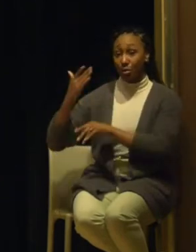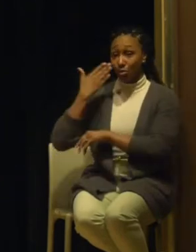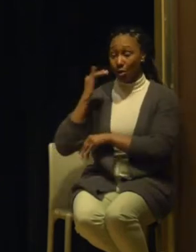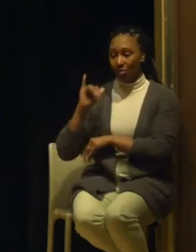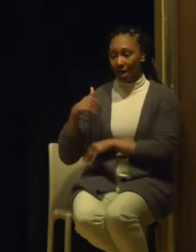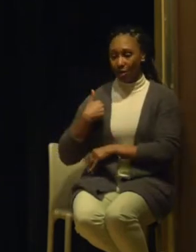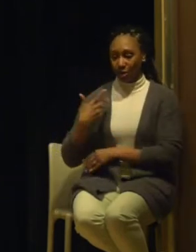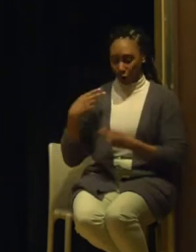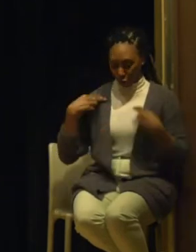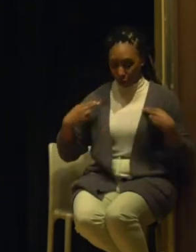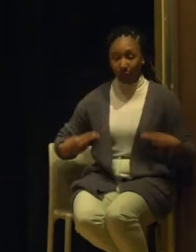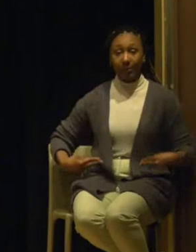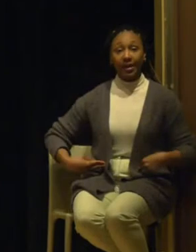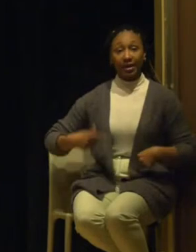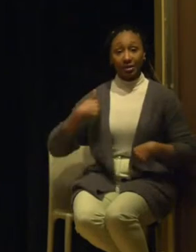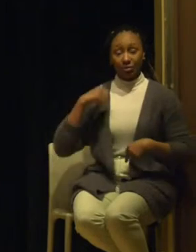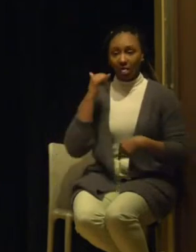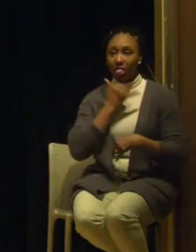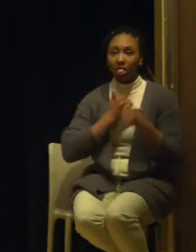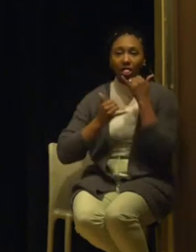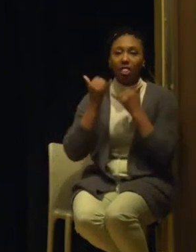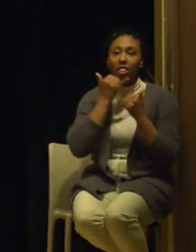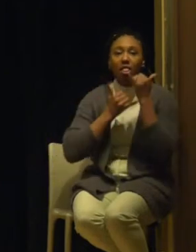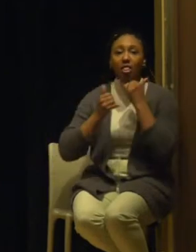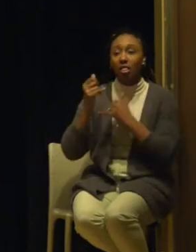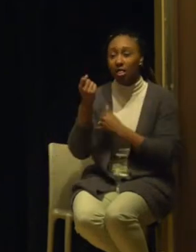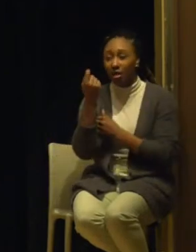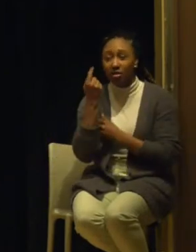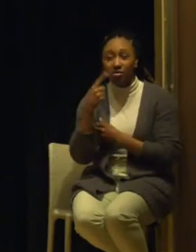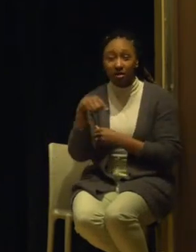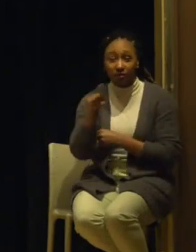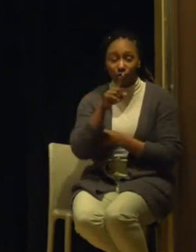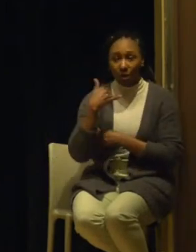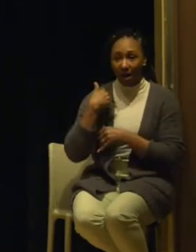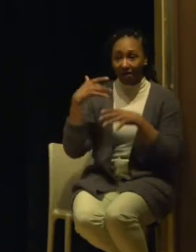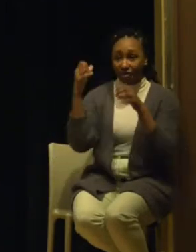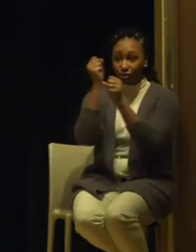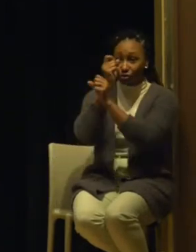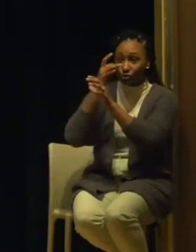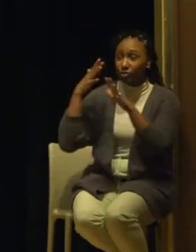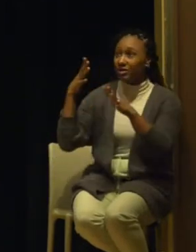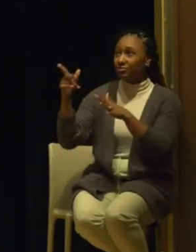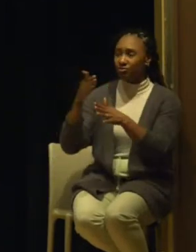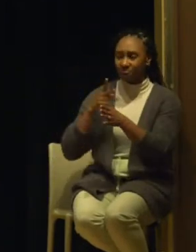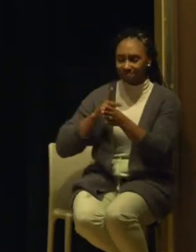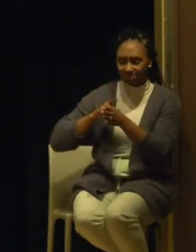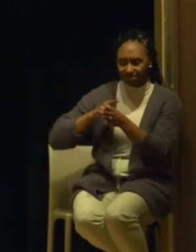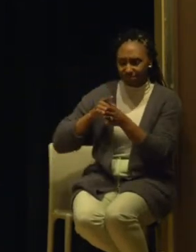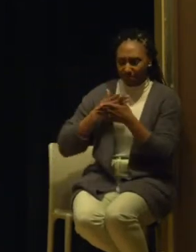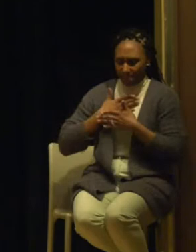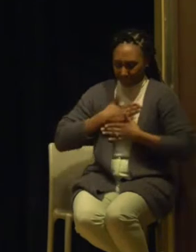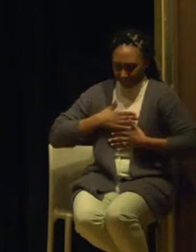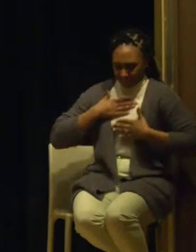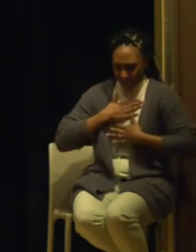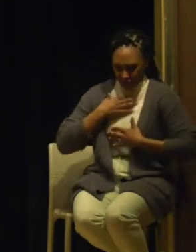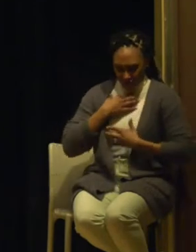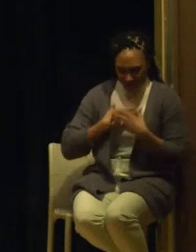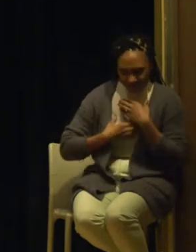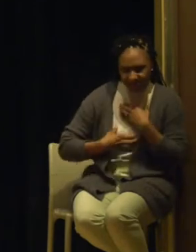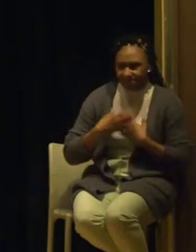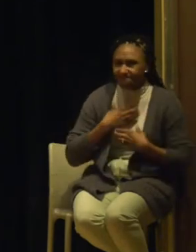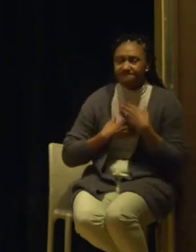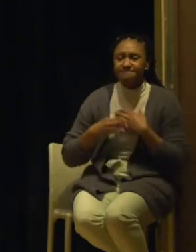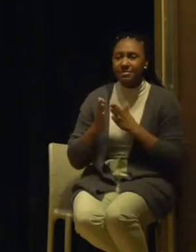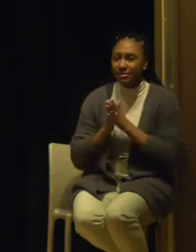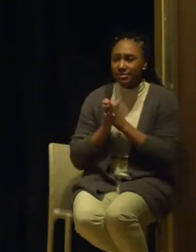mistakes. But if you have a dream and you work hard and you're passionate about it, you can do it. Yeah.